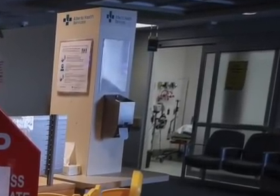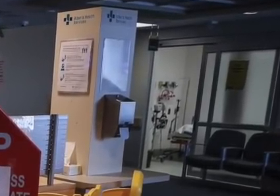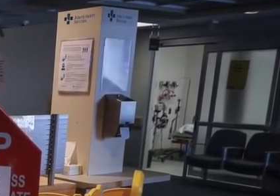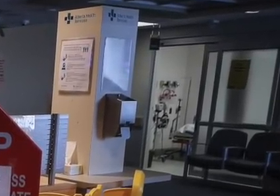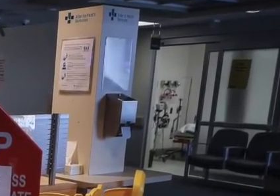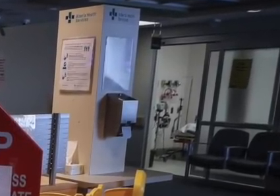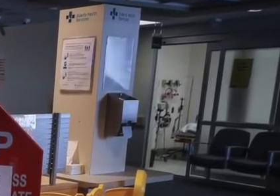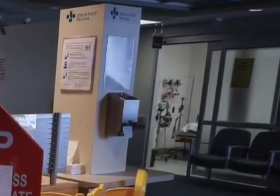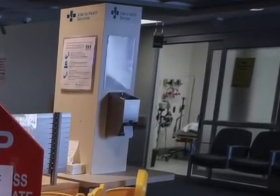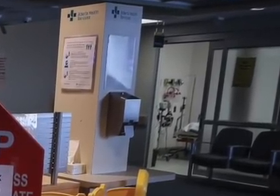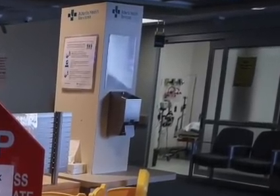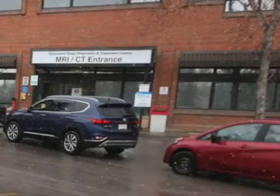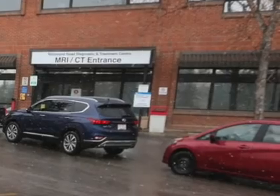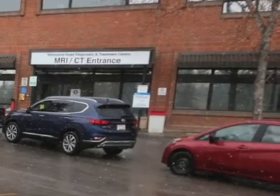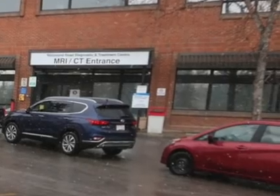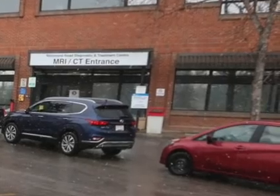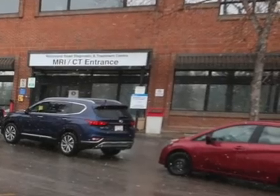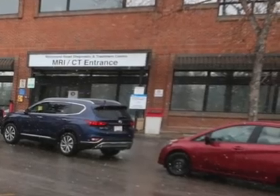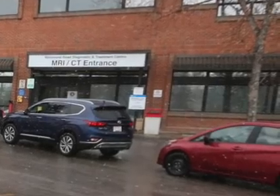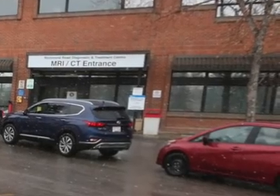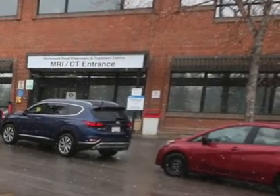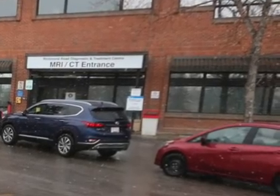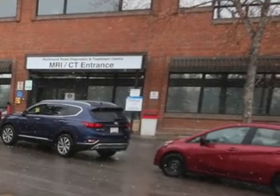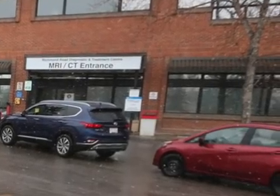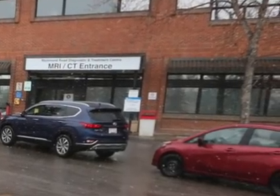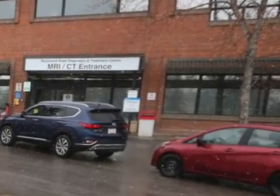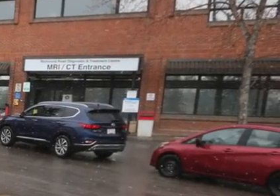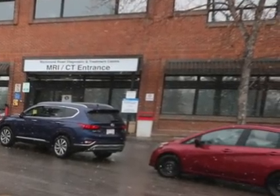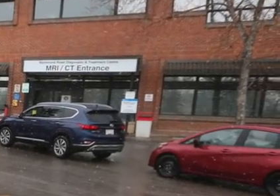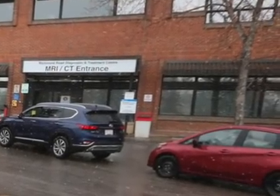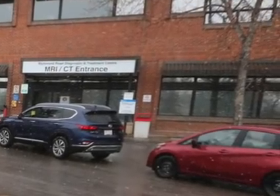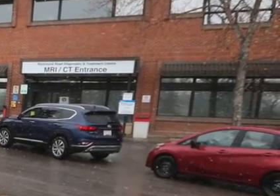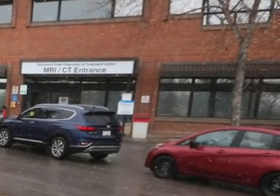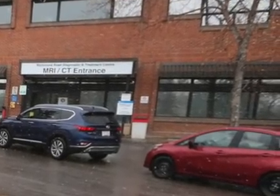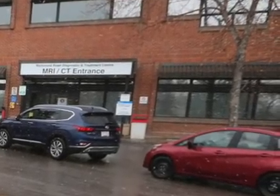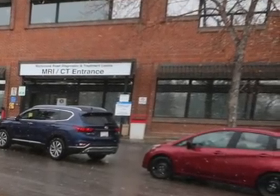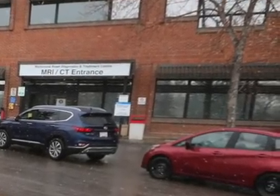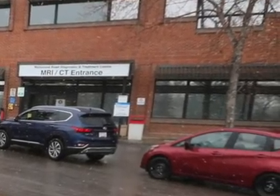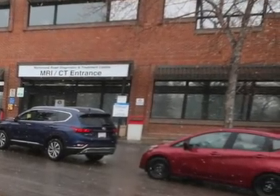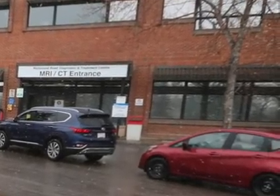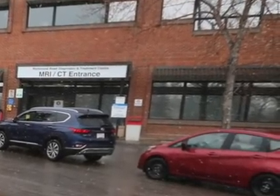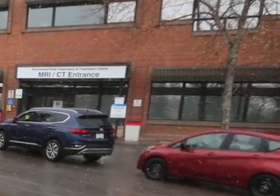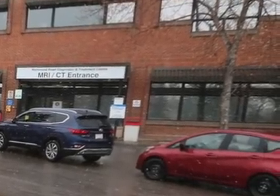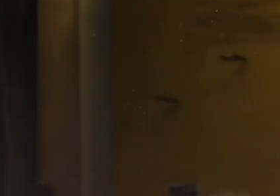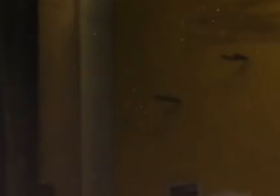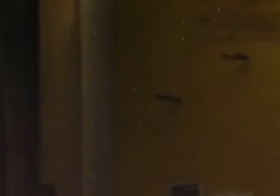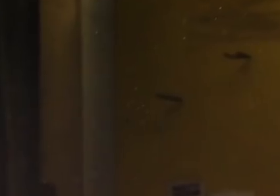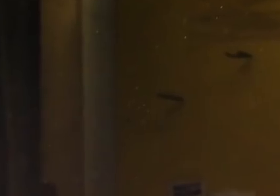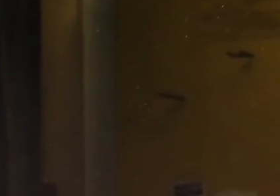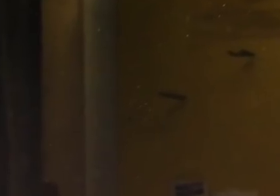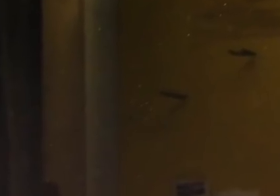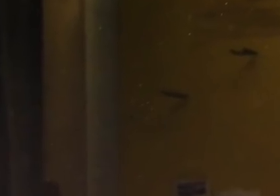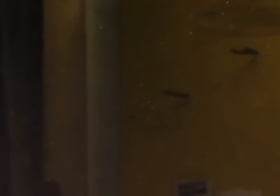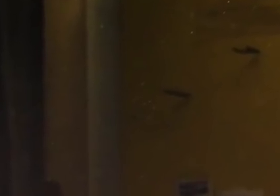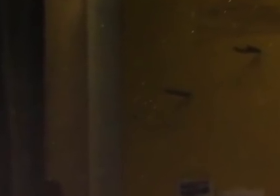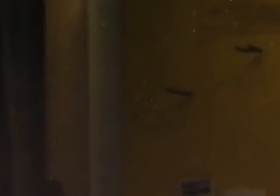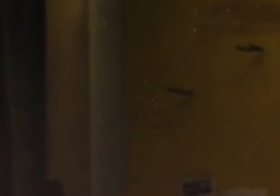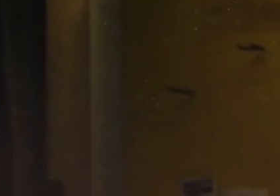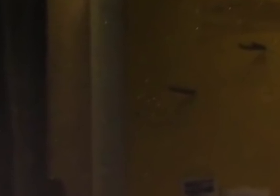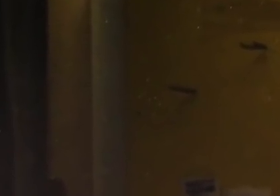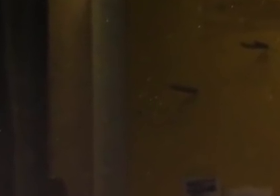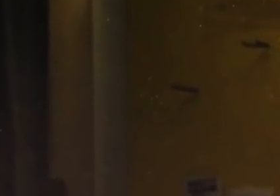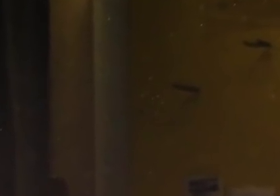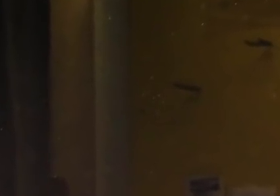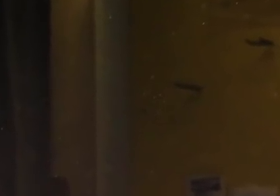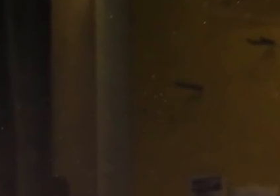hit those targets. But there's always that need for that note of caution because a lot of that work does depend on supply chain,